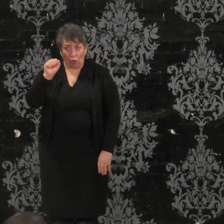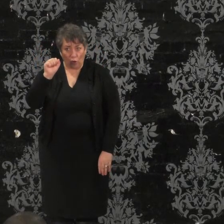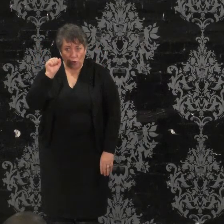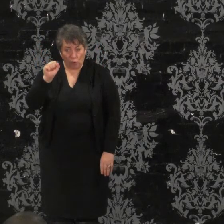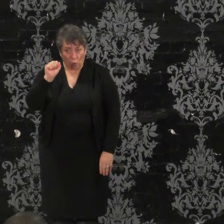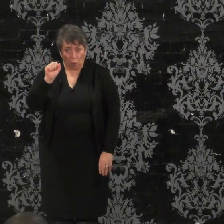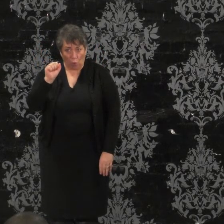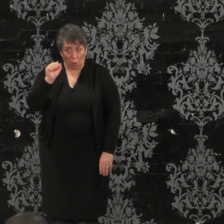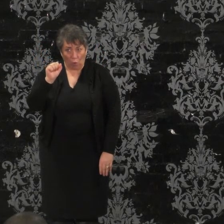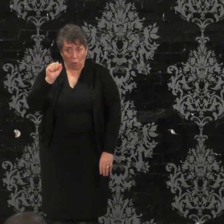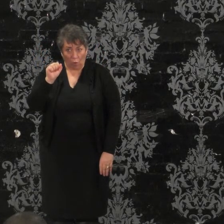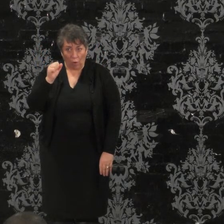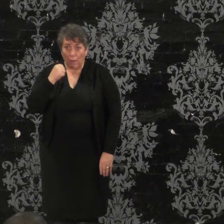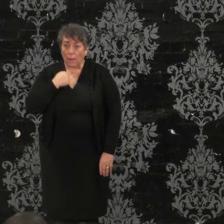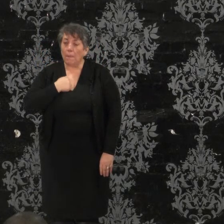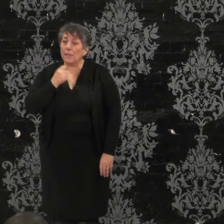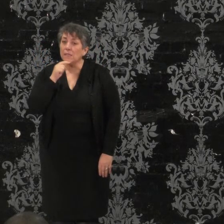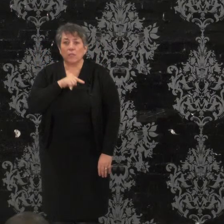police officers